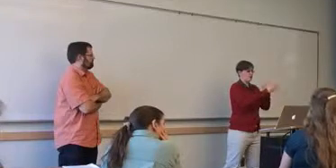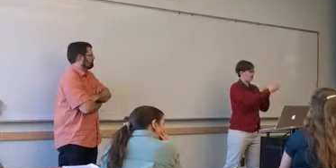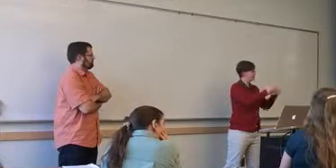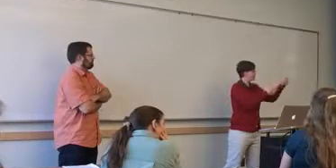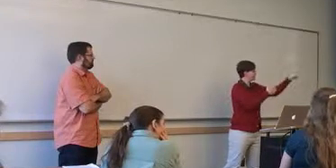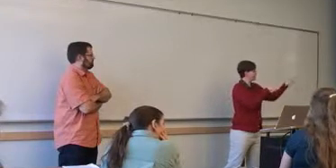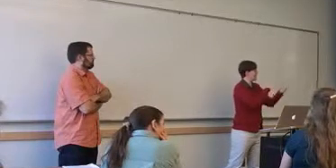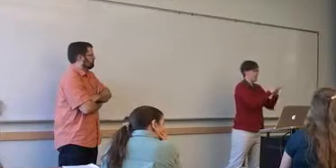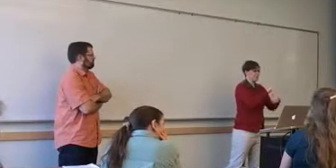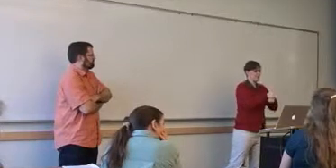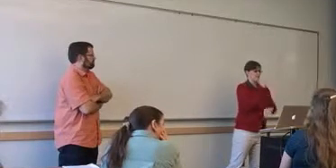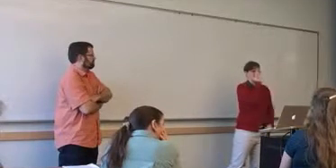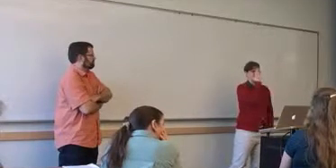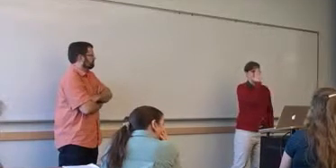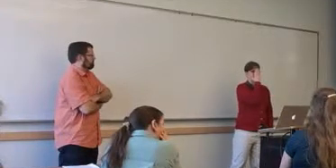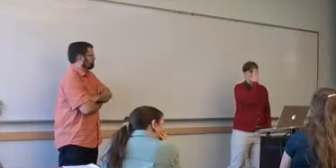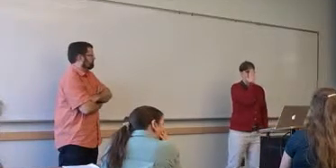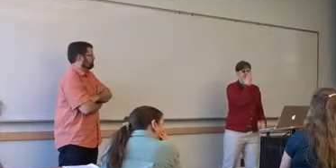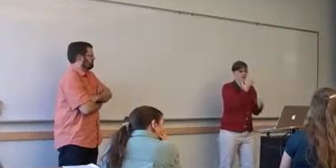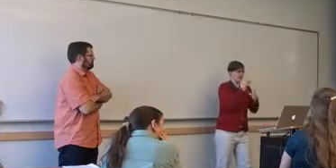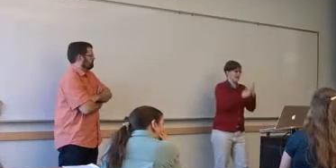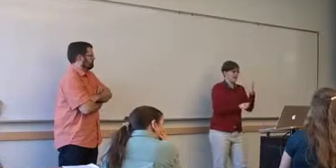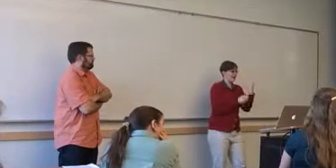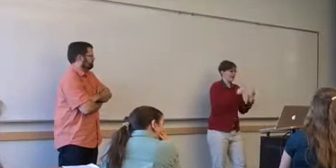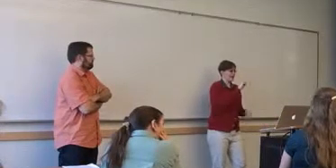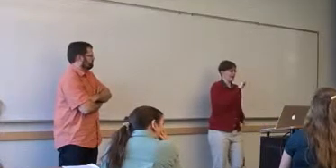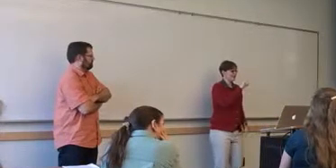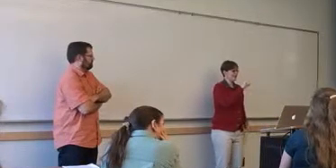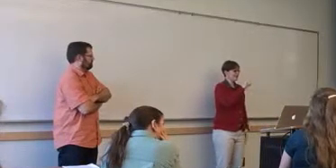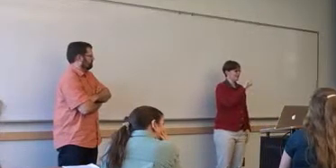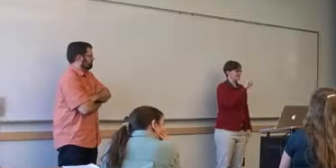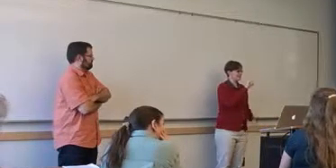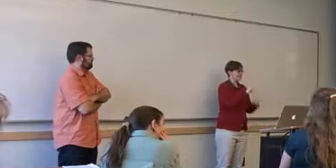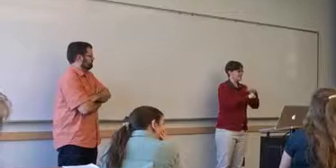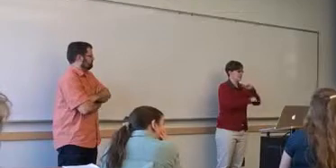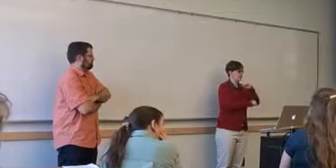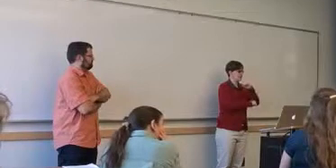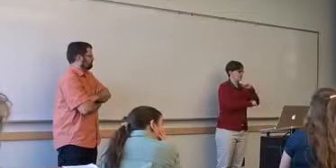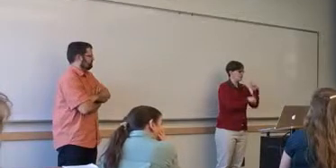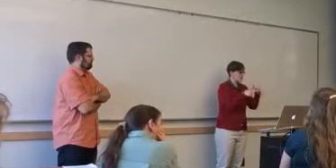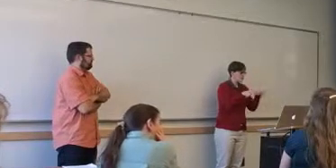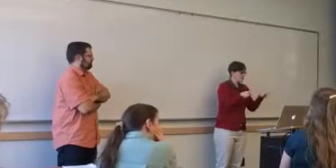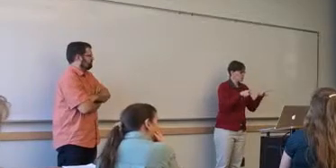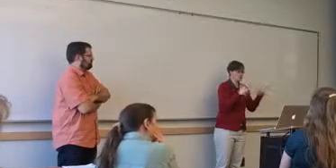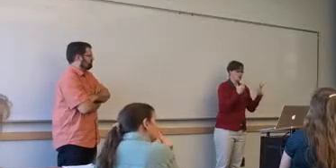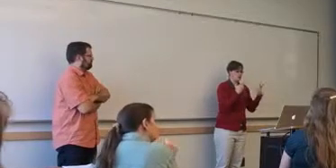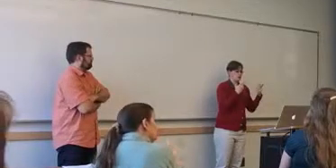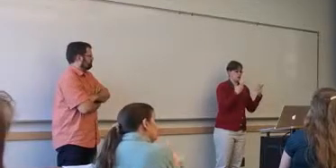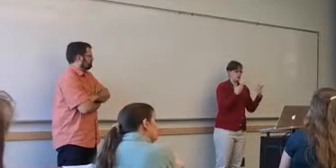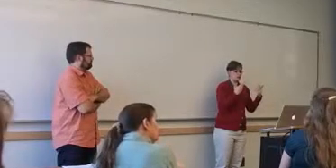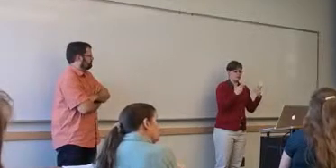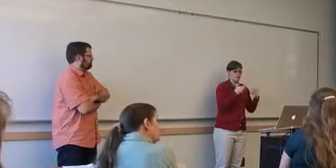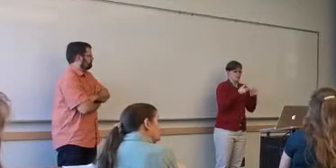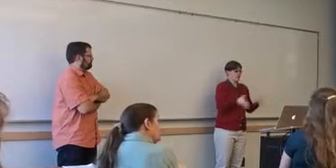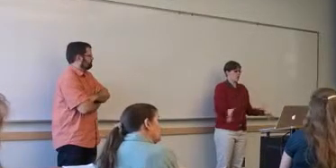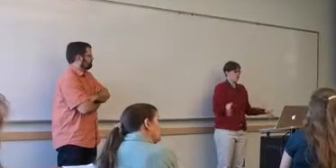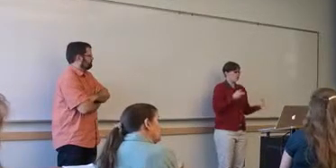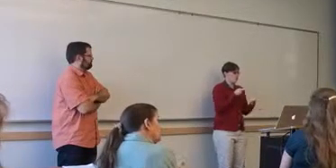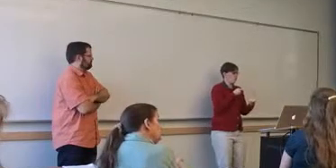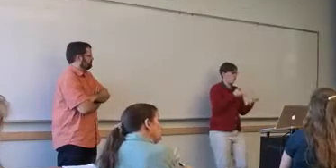social ASL or the academic ASL before they go to school. They don't even have the social English. So when they get to school,